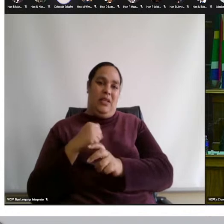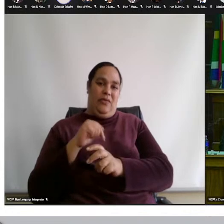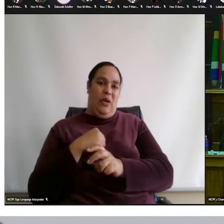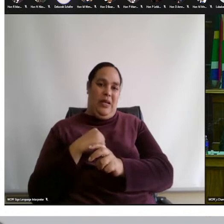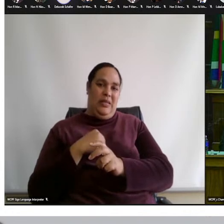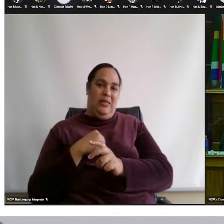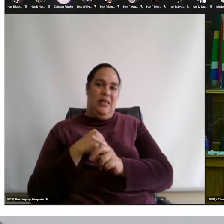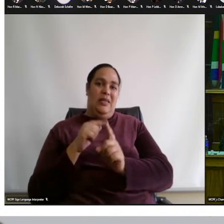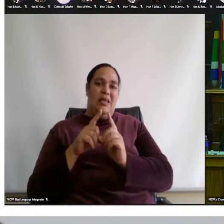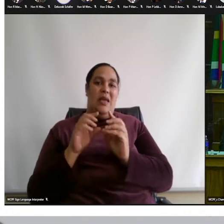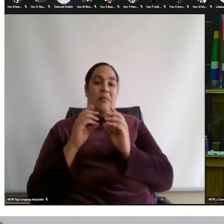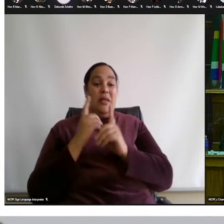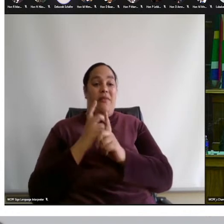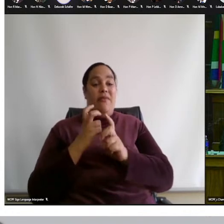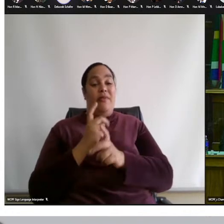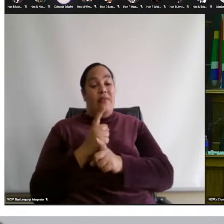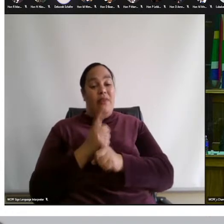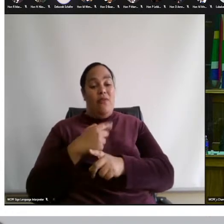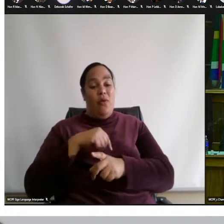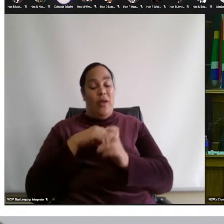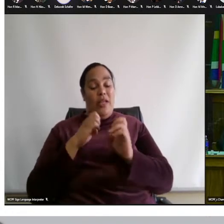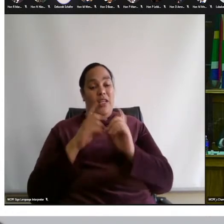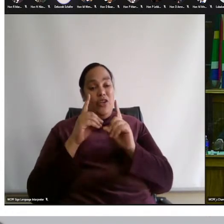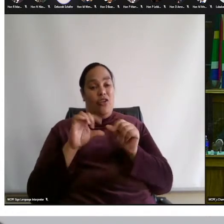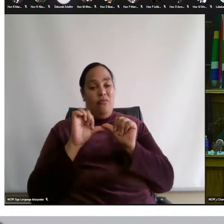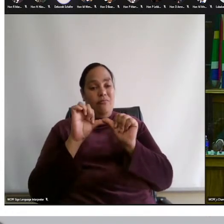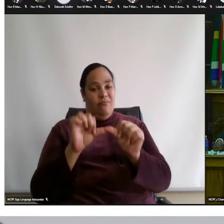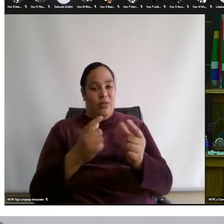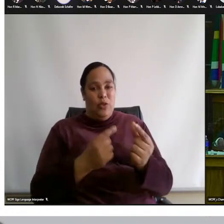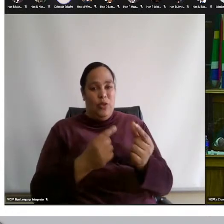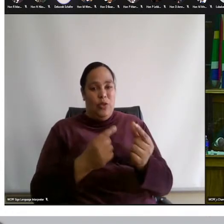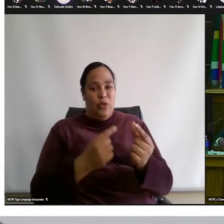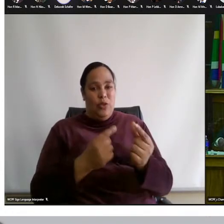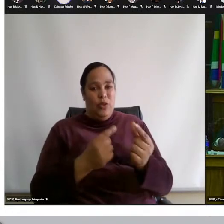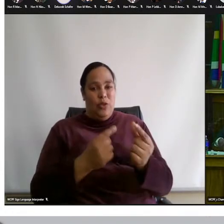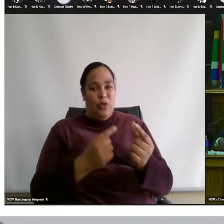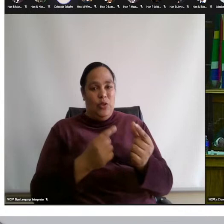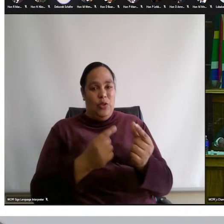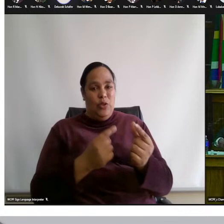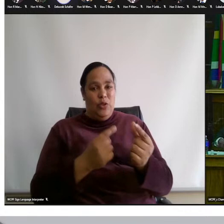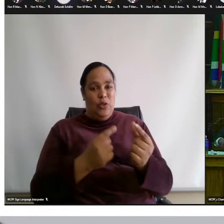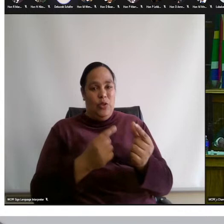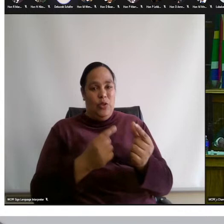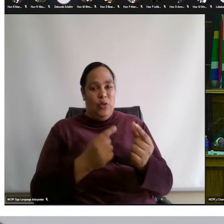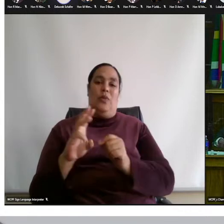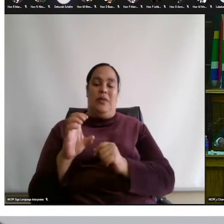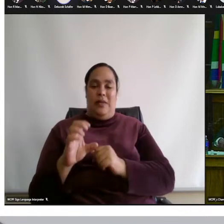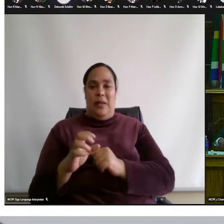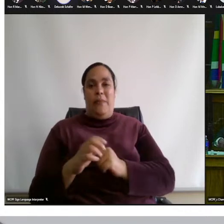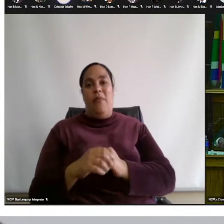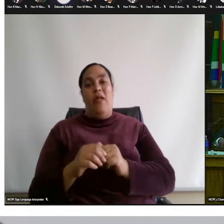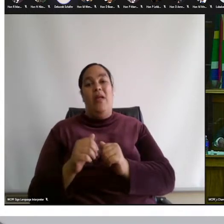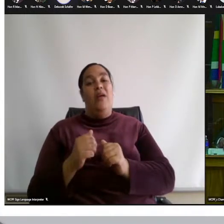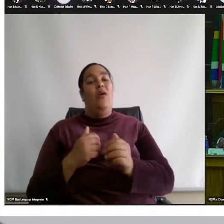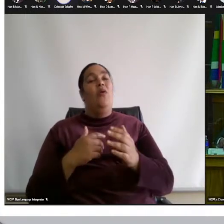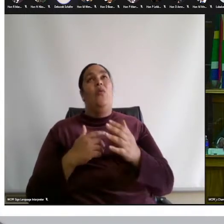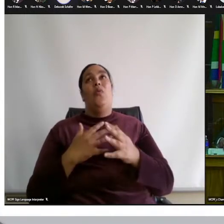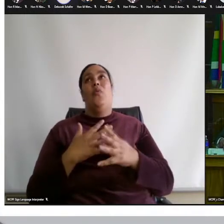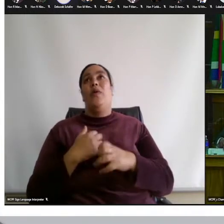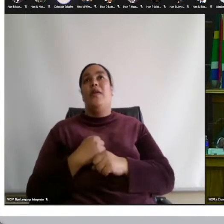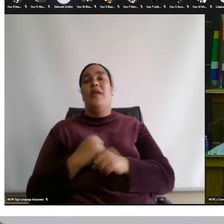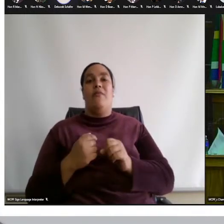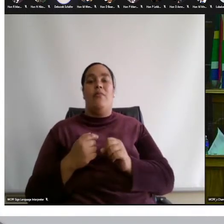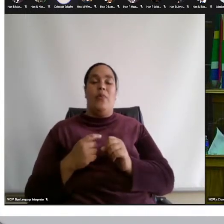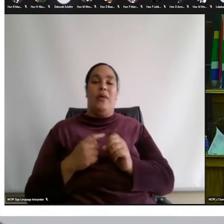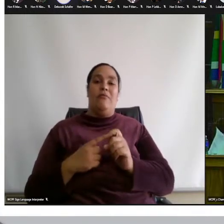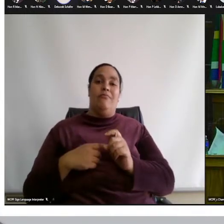us in education to continue delivering the excellent service we do continue to deliver in the Western Cape, with ever-increasing demands, with